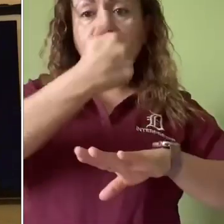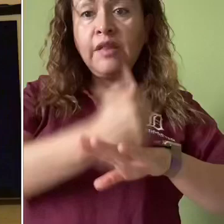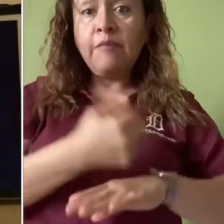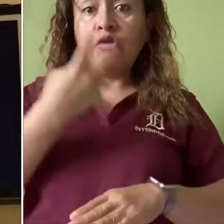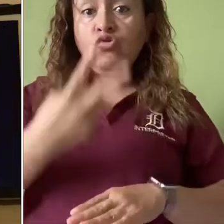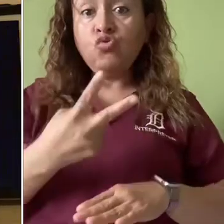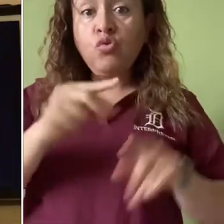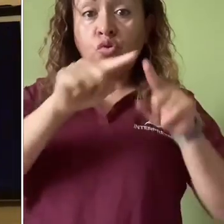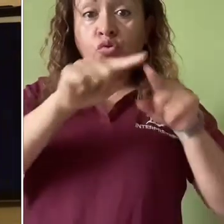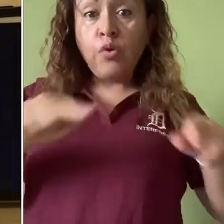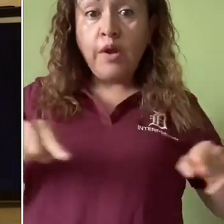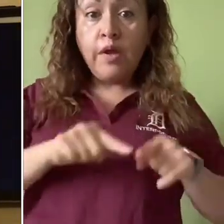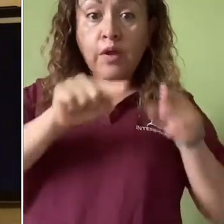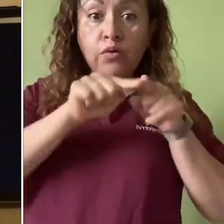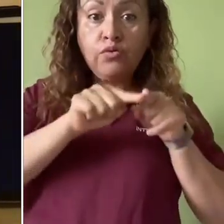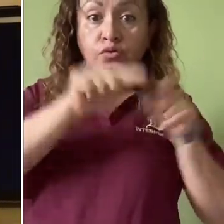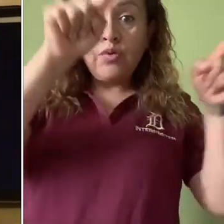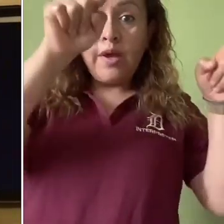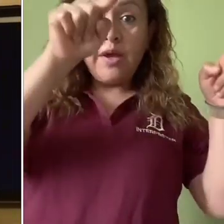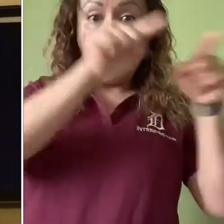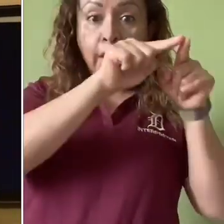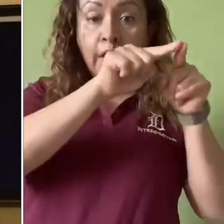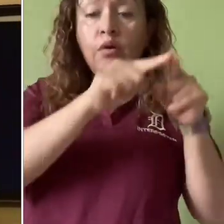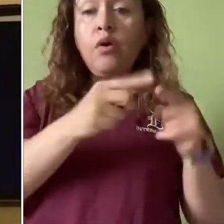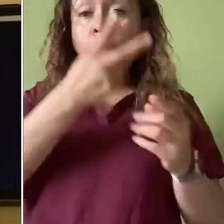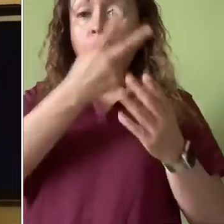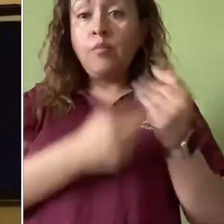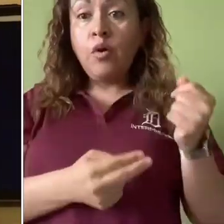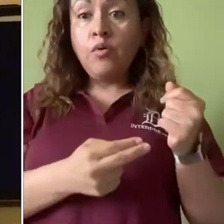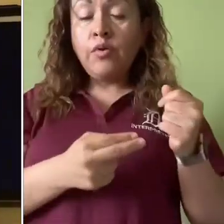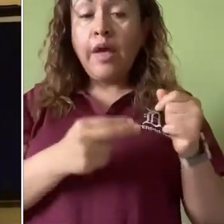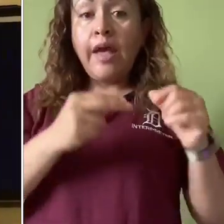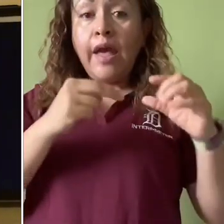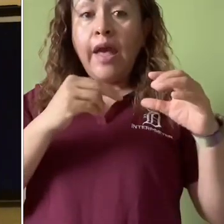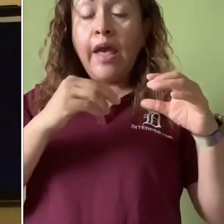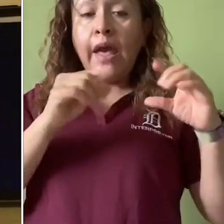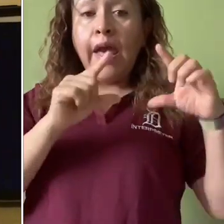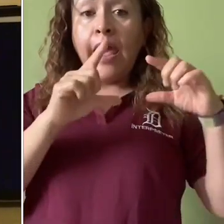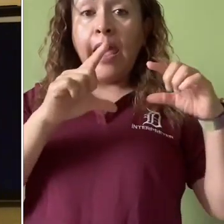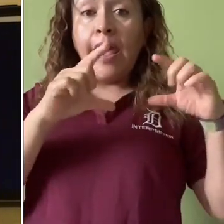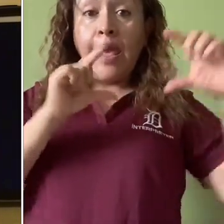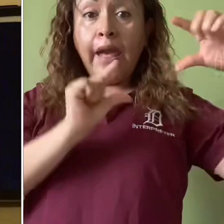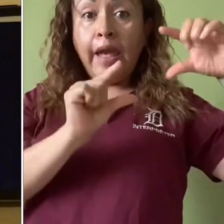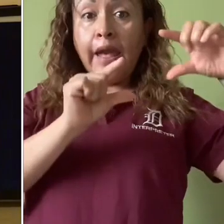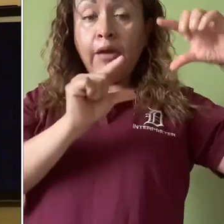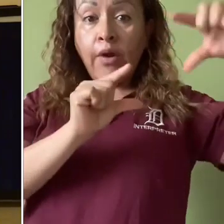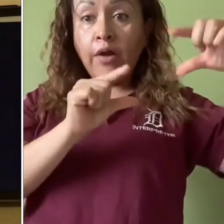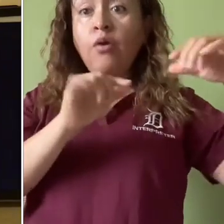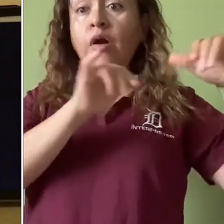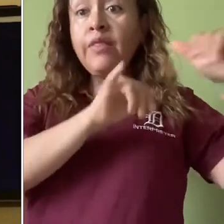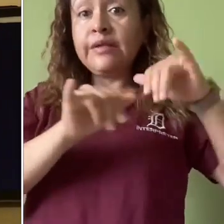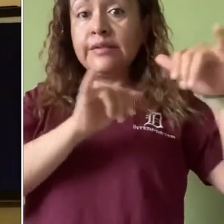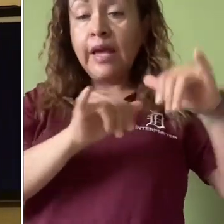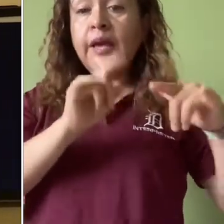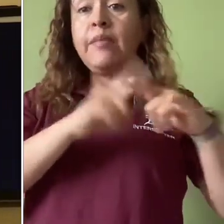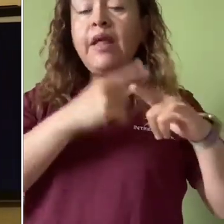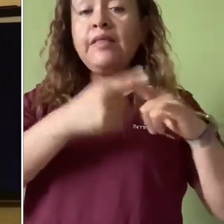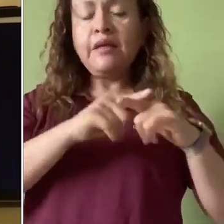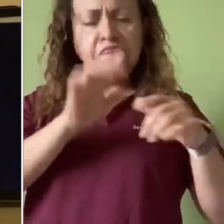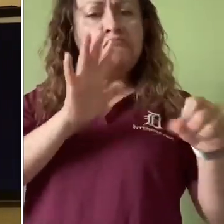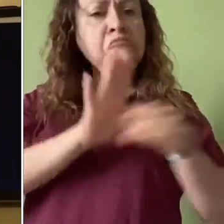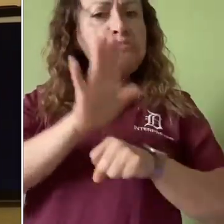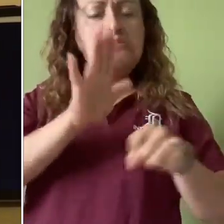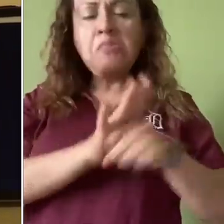congruent. So we've established that we have two triangles, and they have two of the corresponding angles are the same. And that